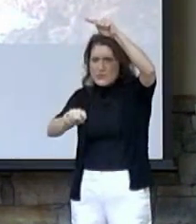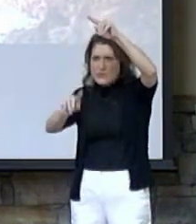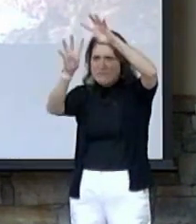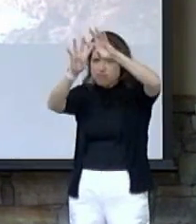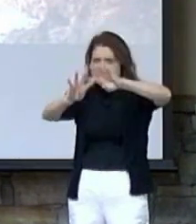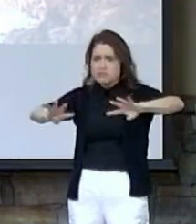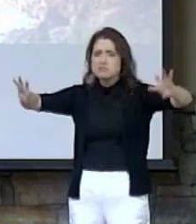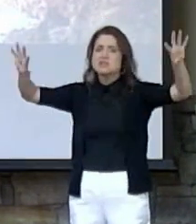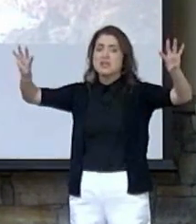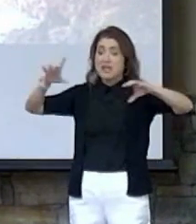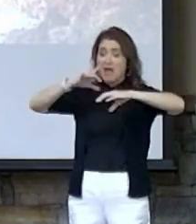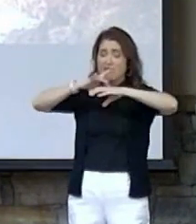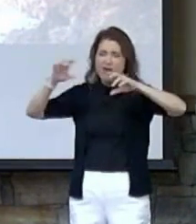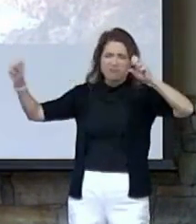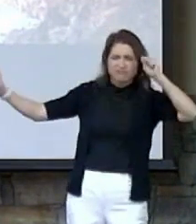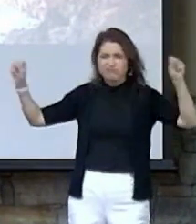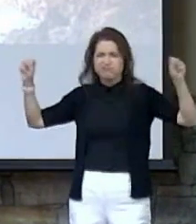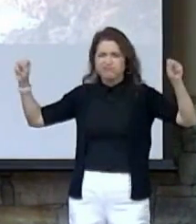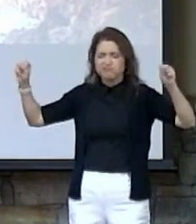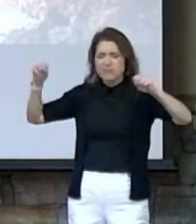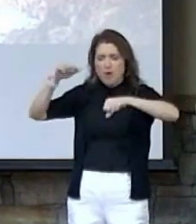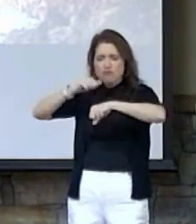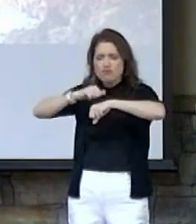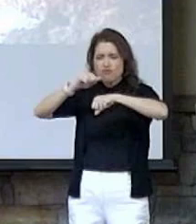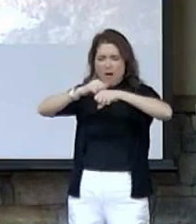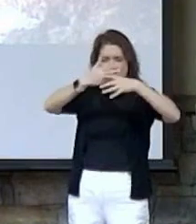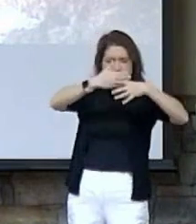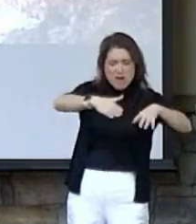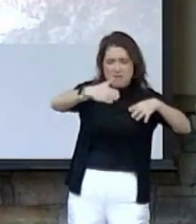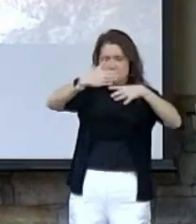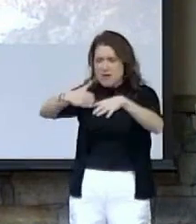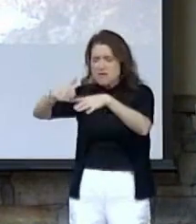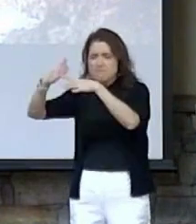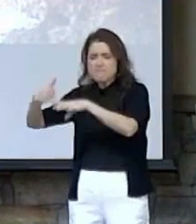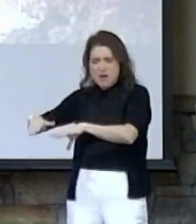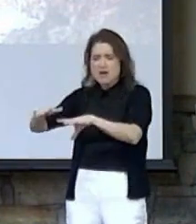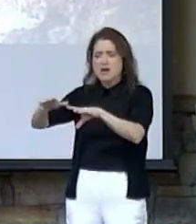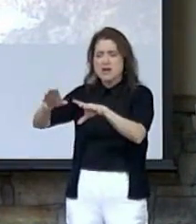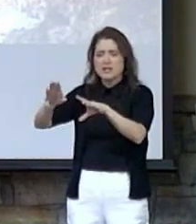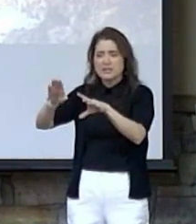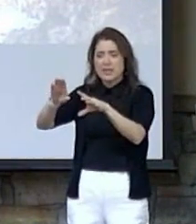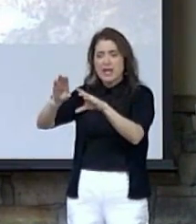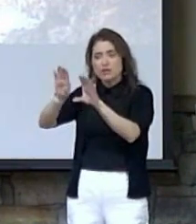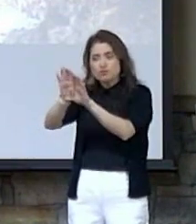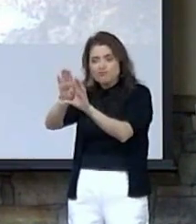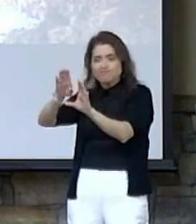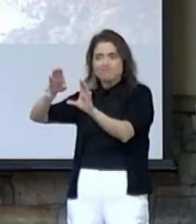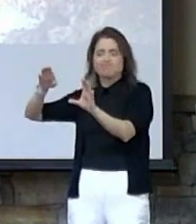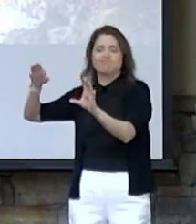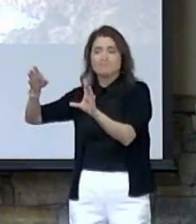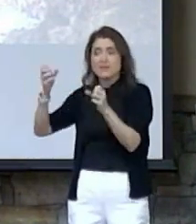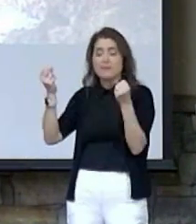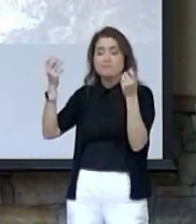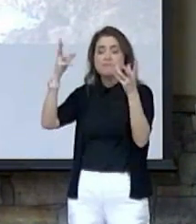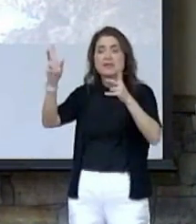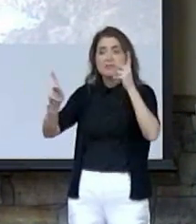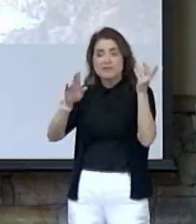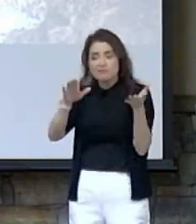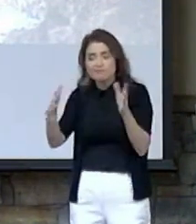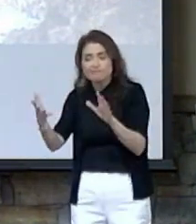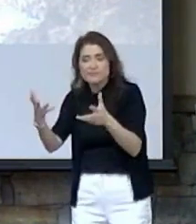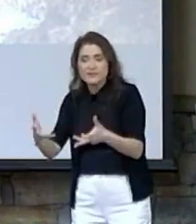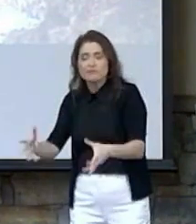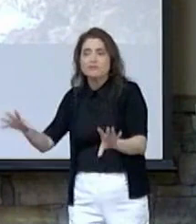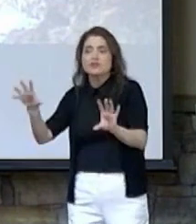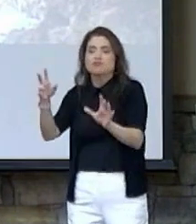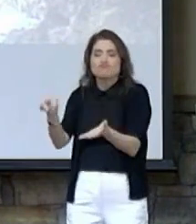and the rocks were split. The tombs also were opened. And many bodies of the saints who had fallen asleep were raised. And